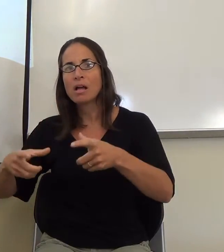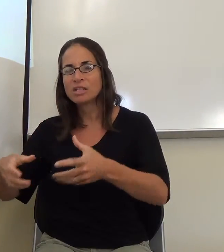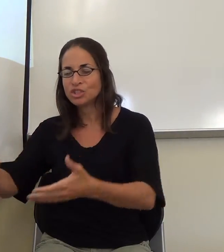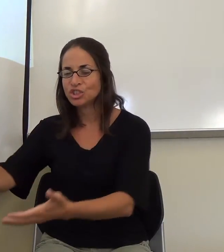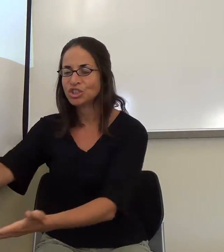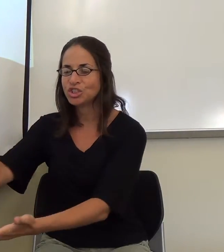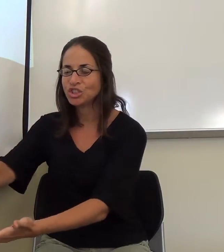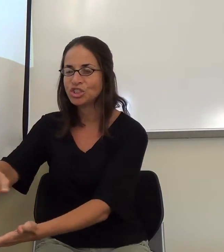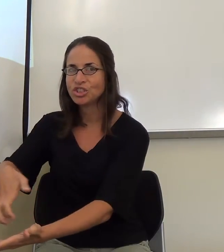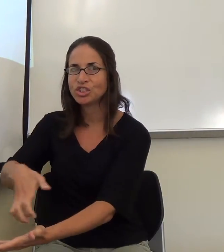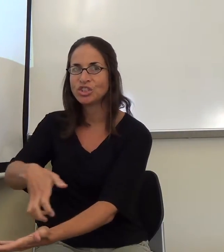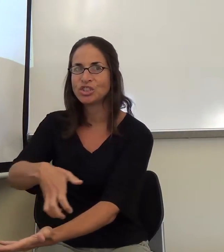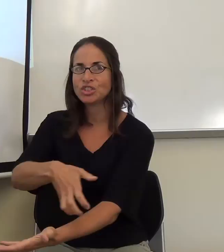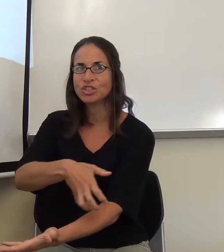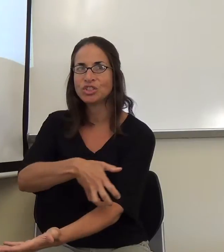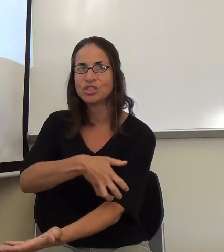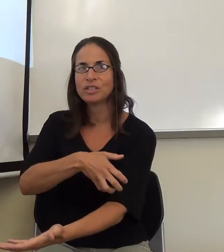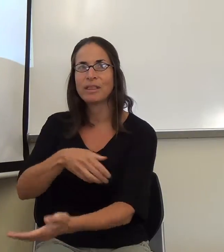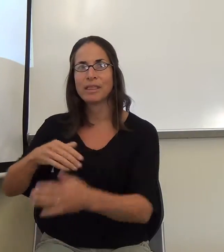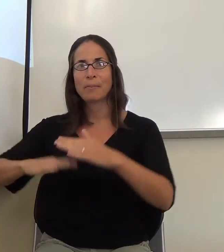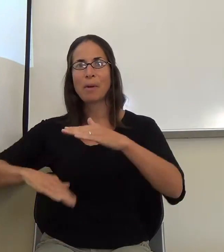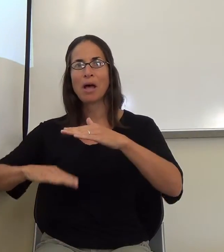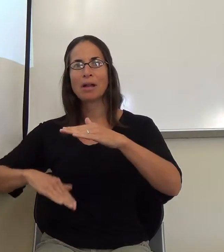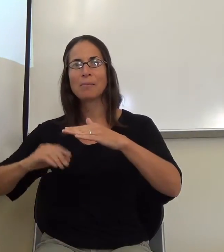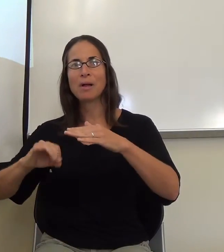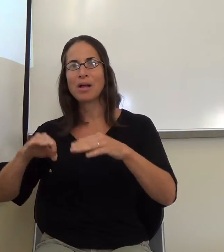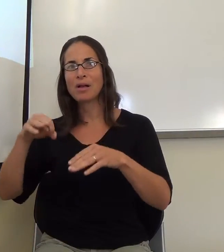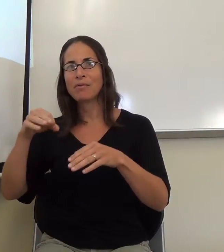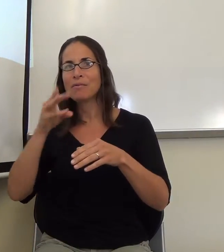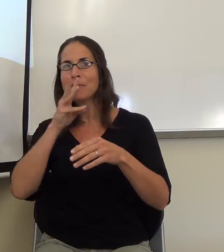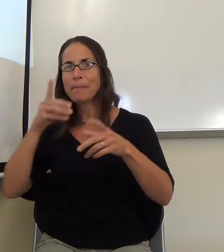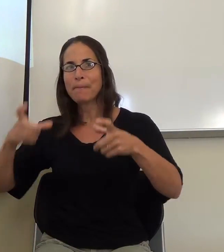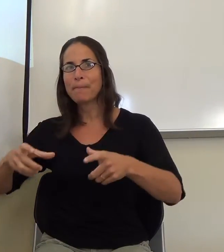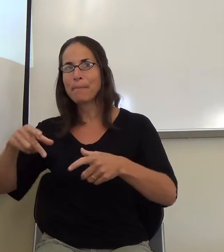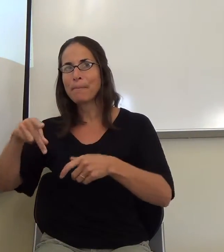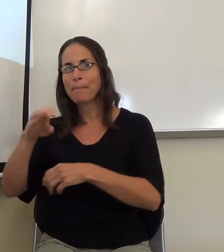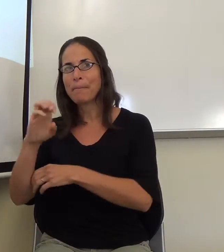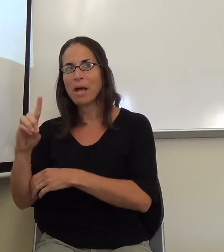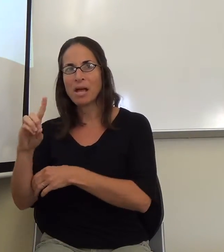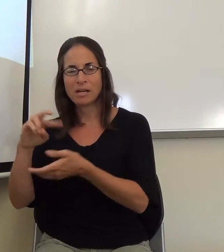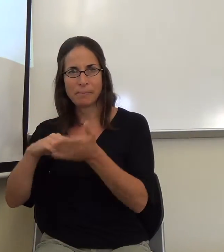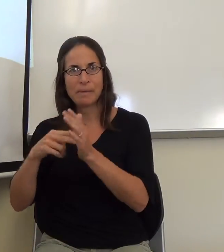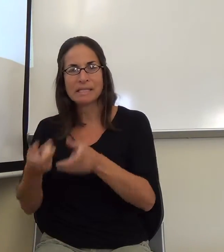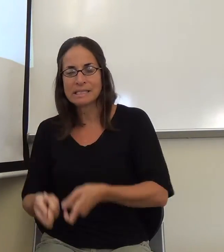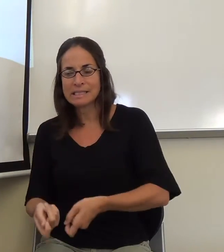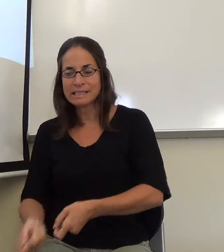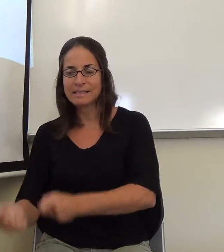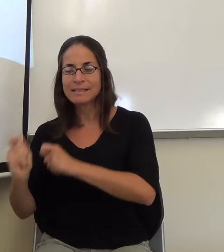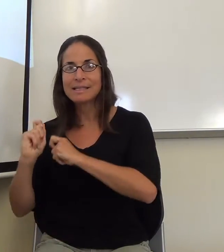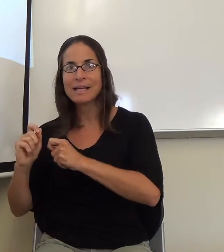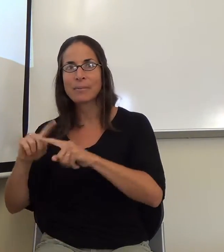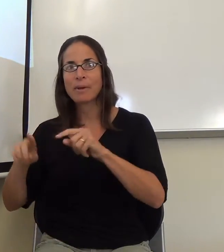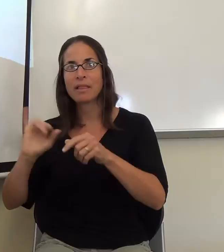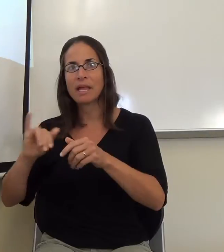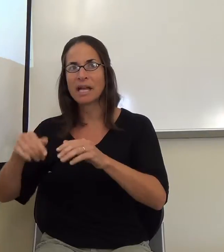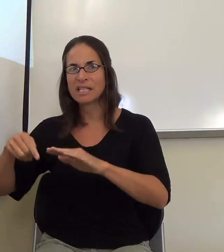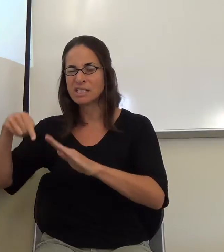bottom of a pond. It has to, it's dig, it means dig, but there's a sense of much deeper and